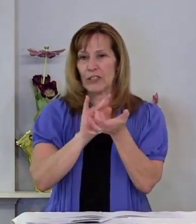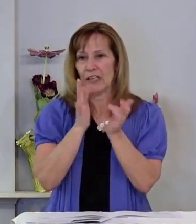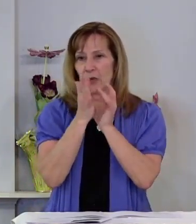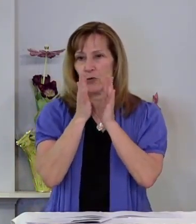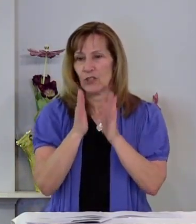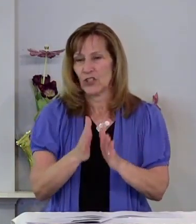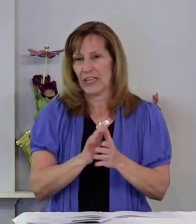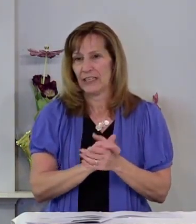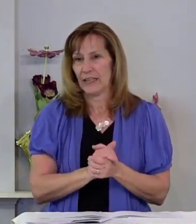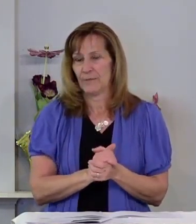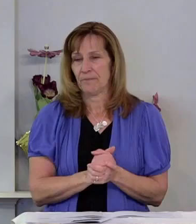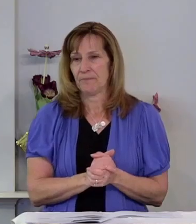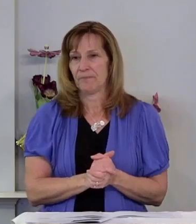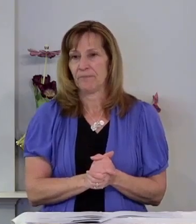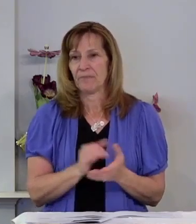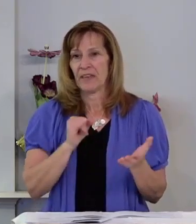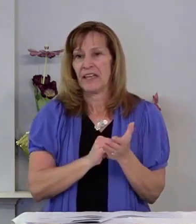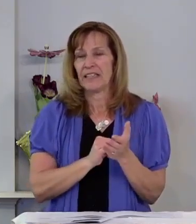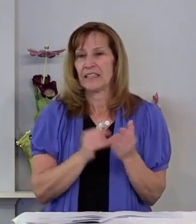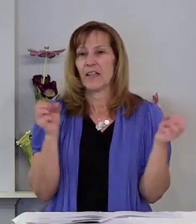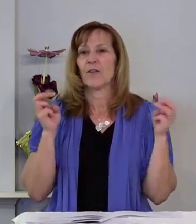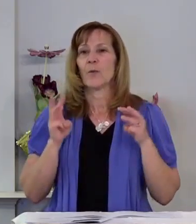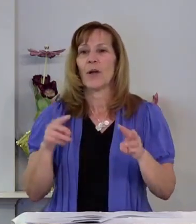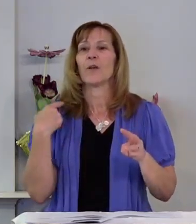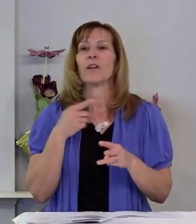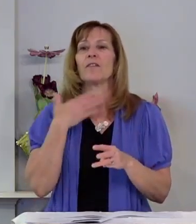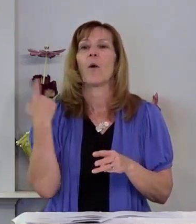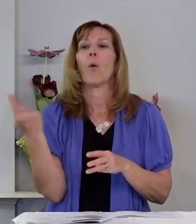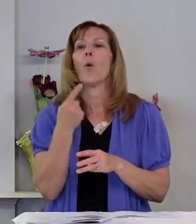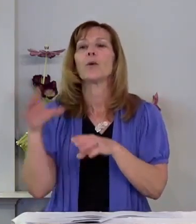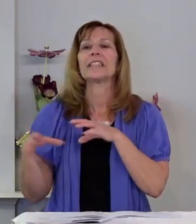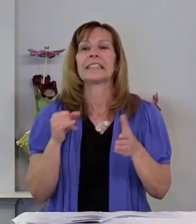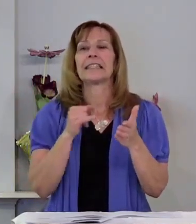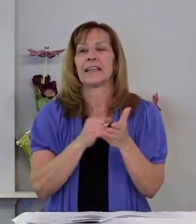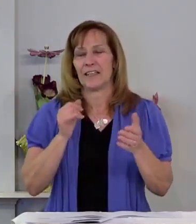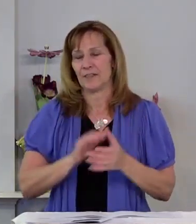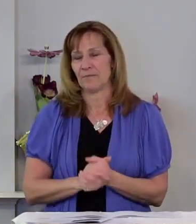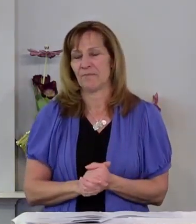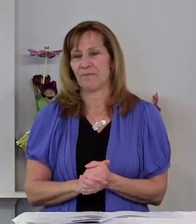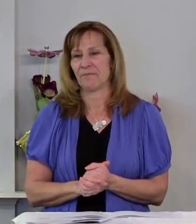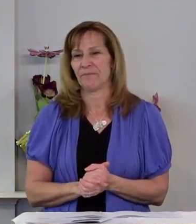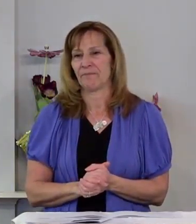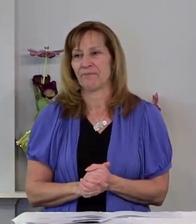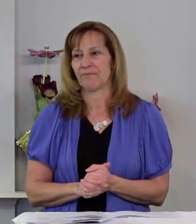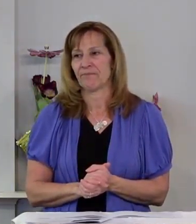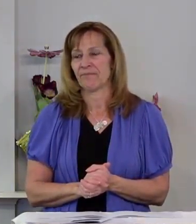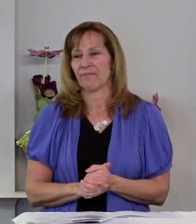Christianity. It's the way we've always done it.